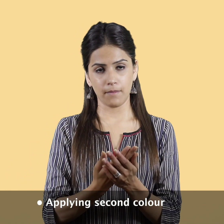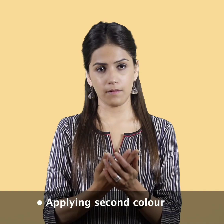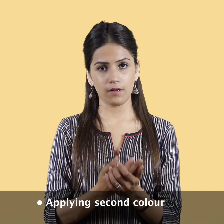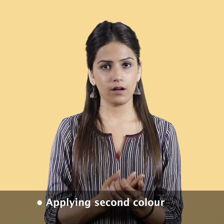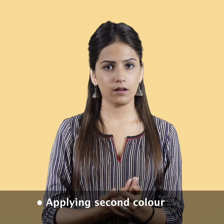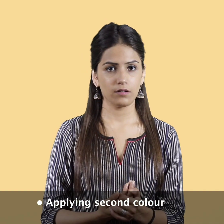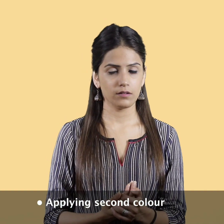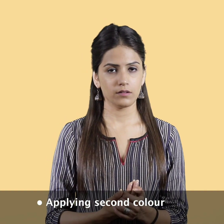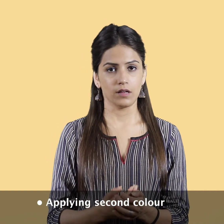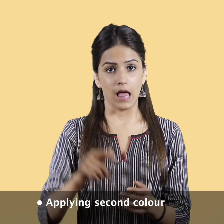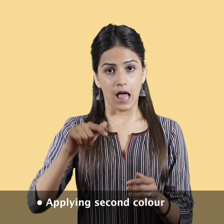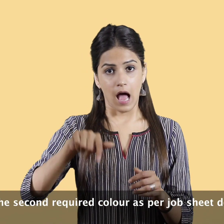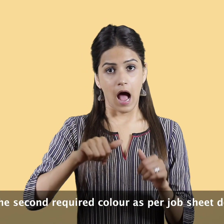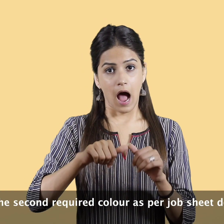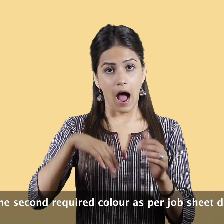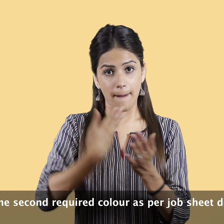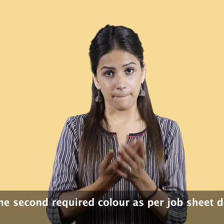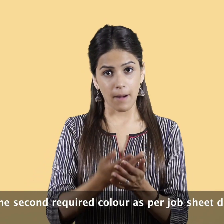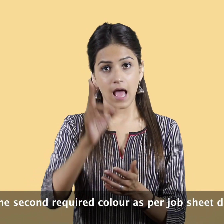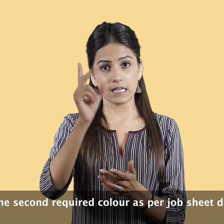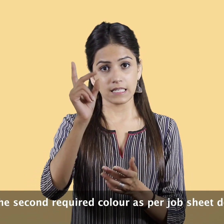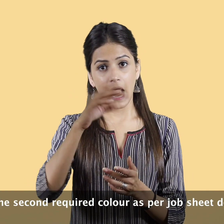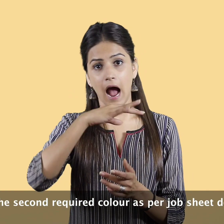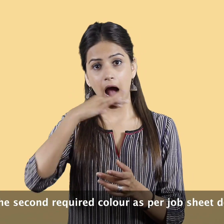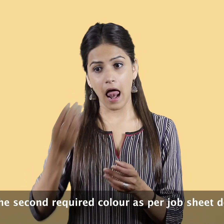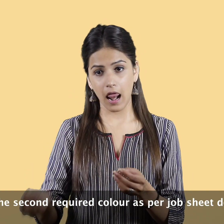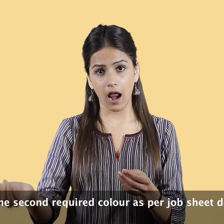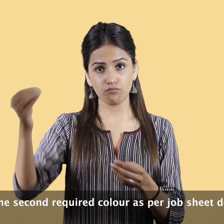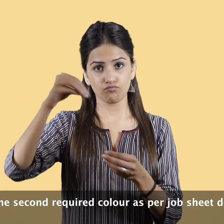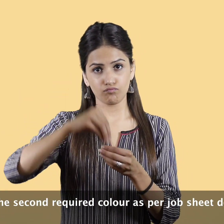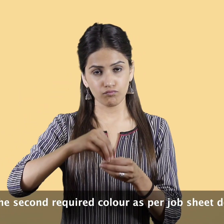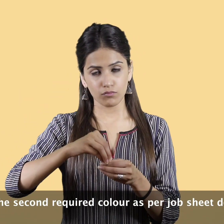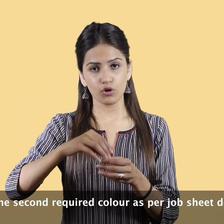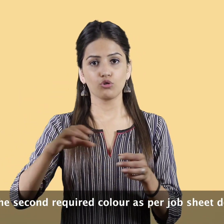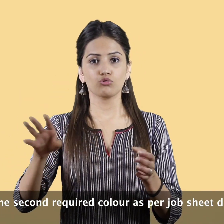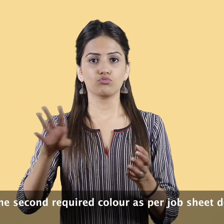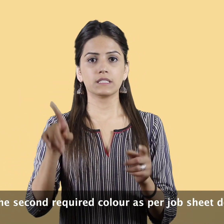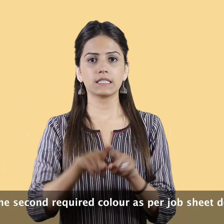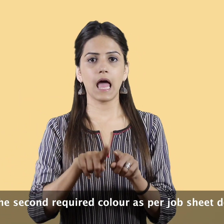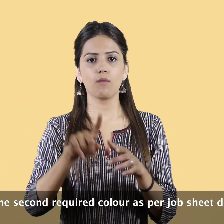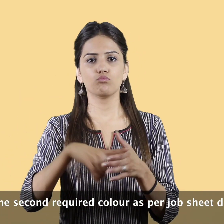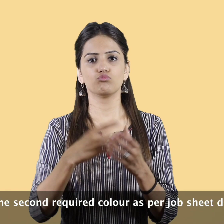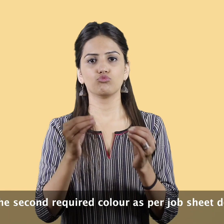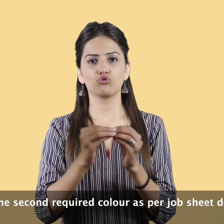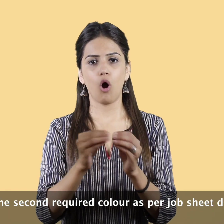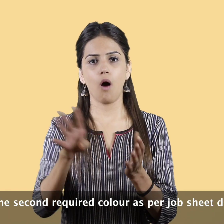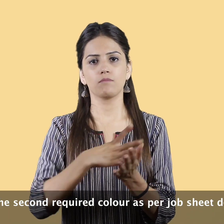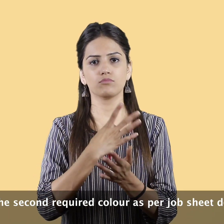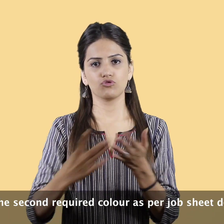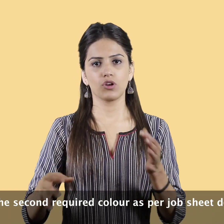Applying second color. Then apply the second required color as per job sheet description.